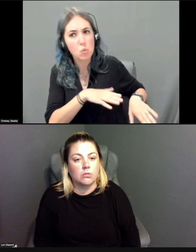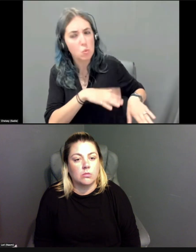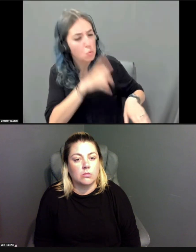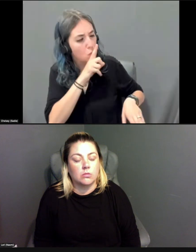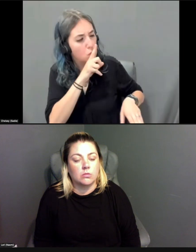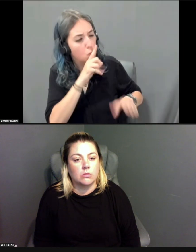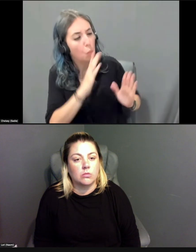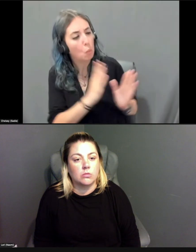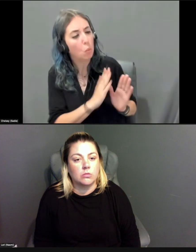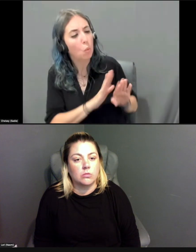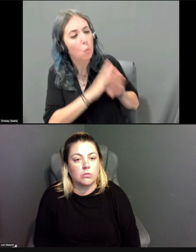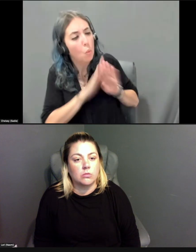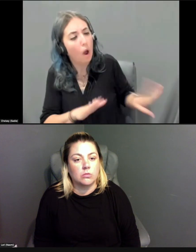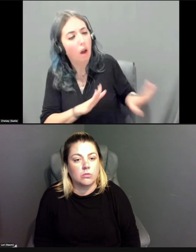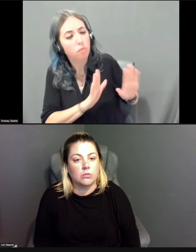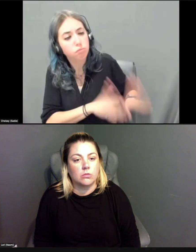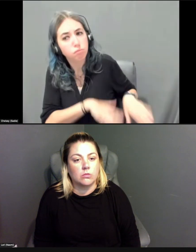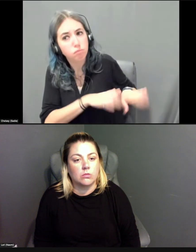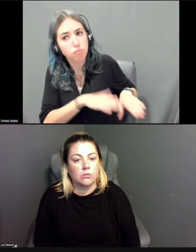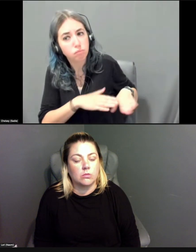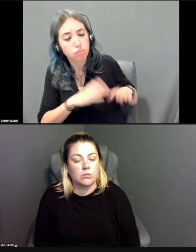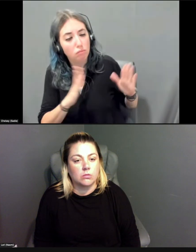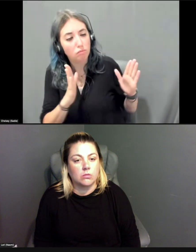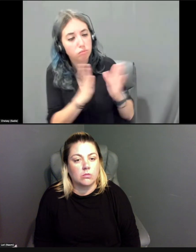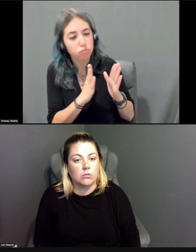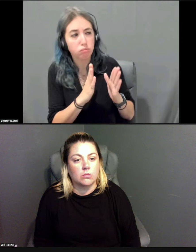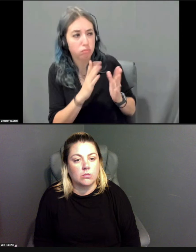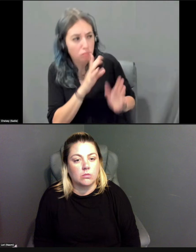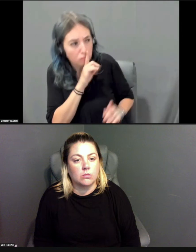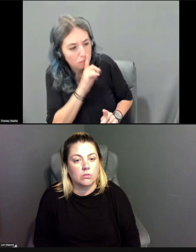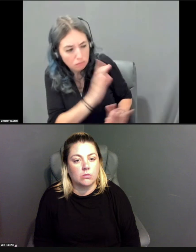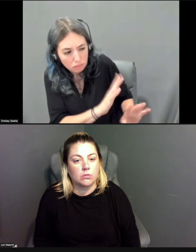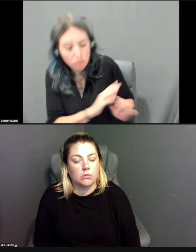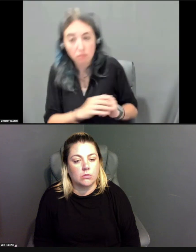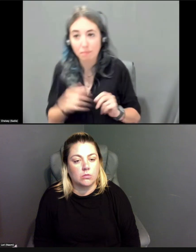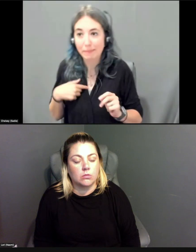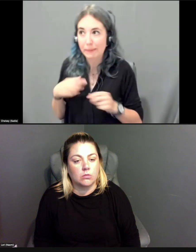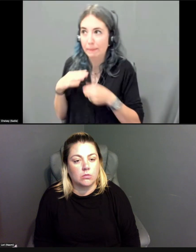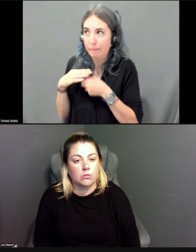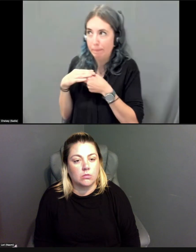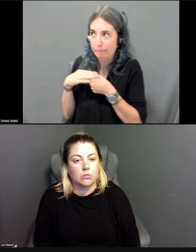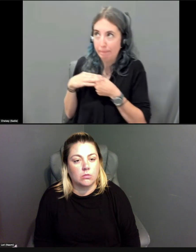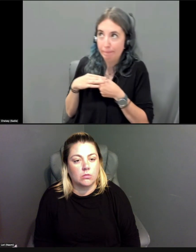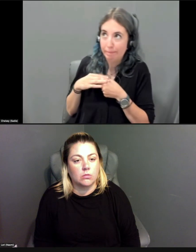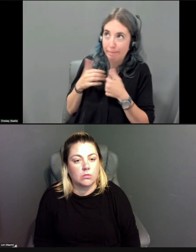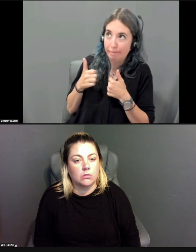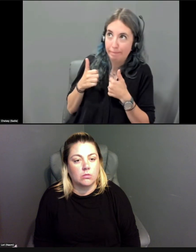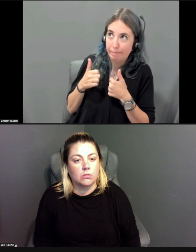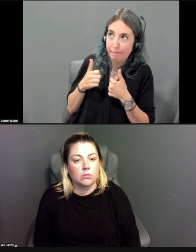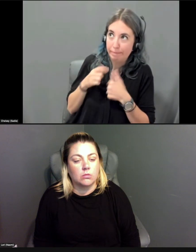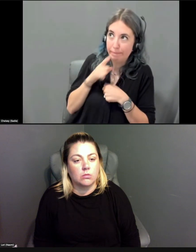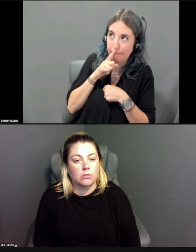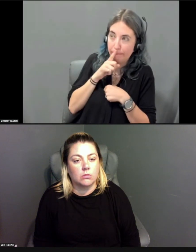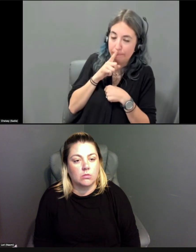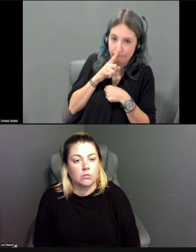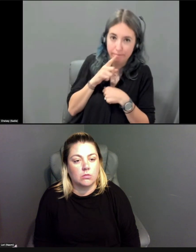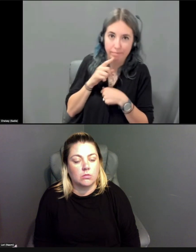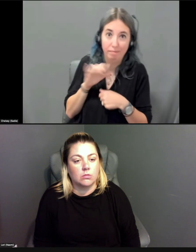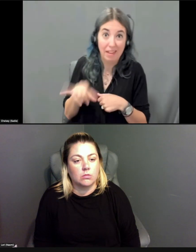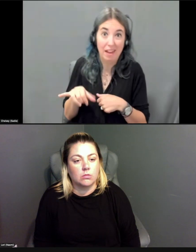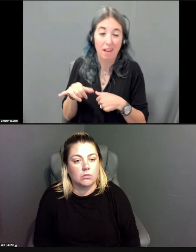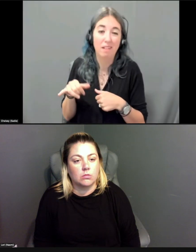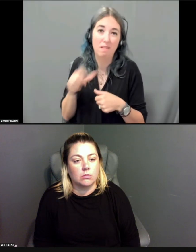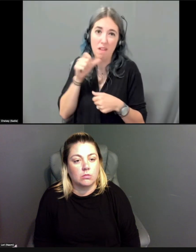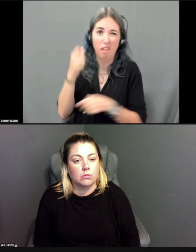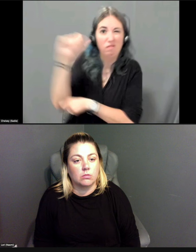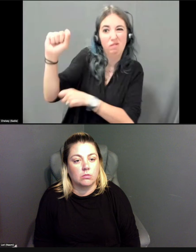that we can't disrupt the system. Yep, I think that's exactly what it is. And that's one